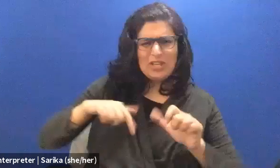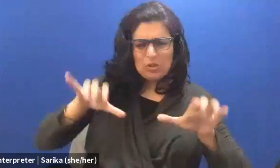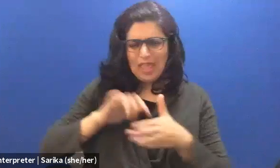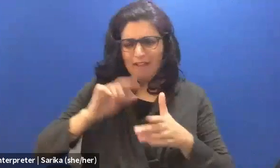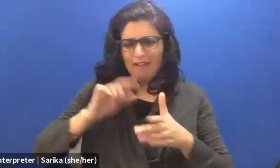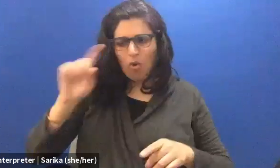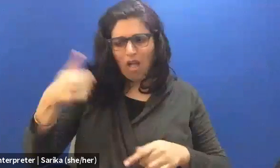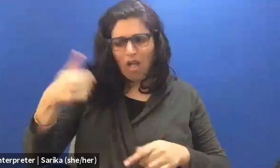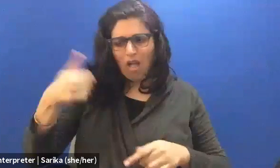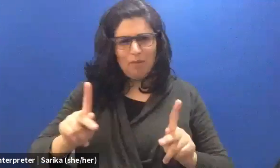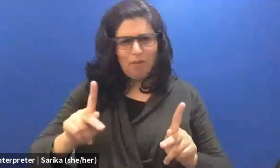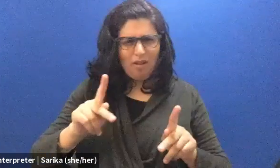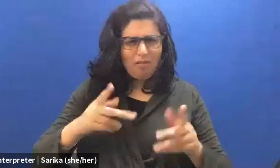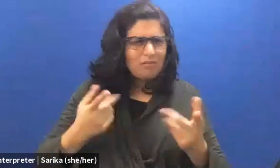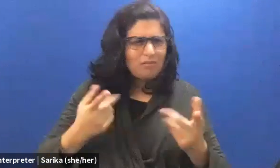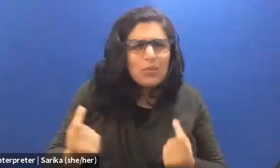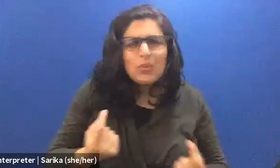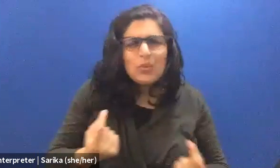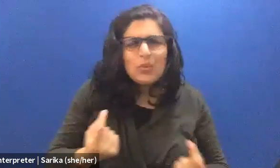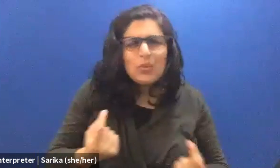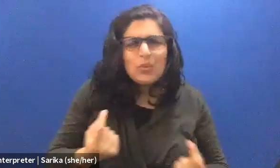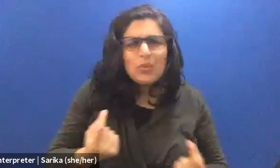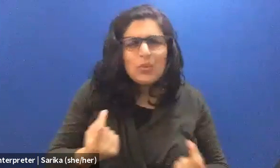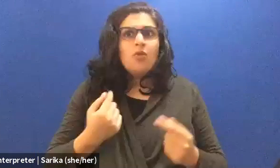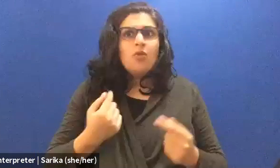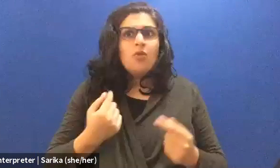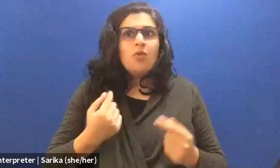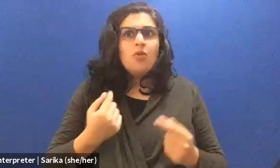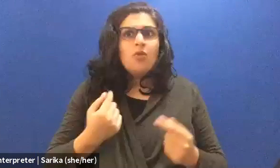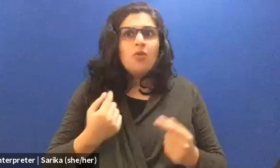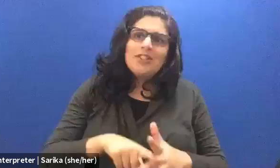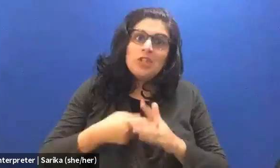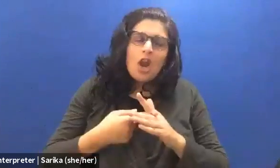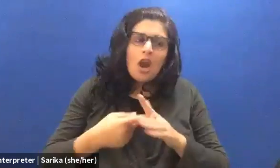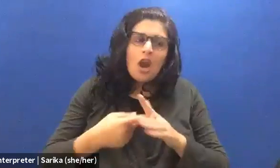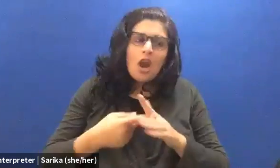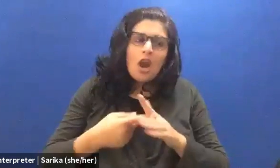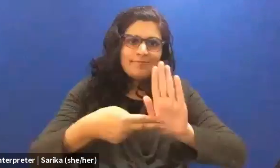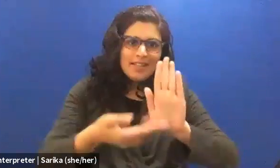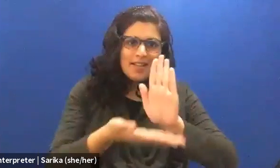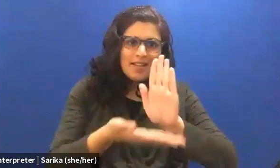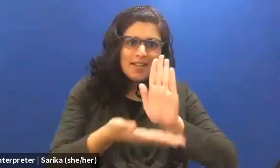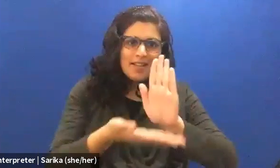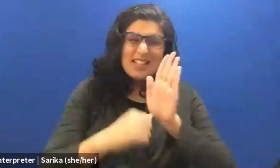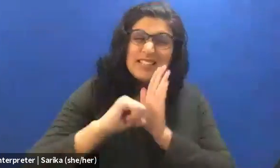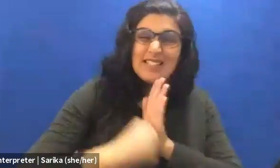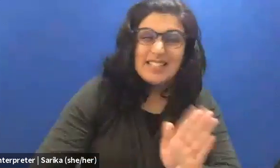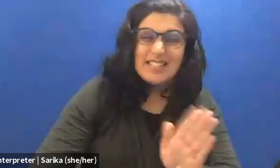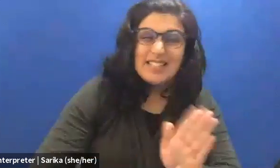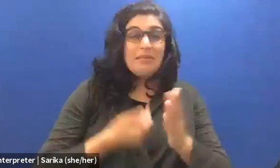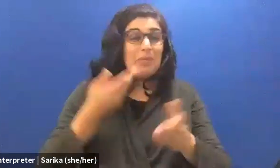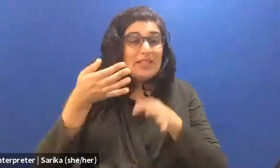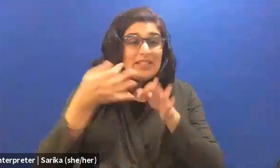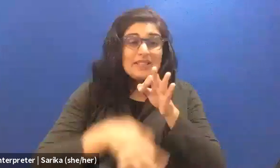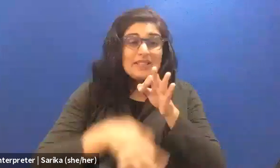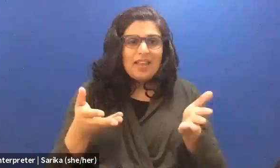are the steps? How do we do that? And we really need to start highlighting that kind of thing. They might just be simple things like, what are